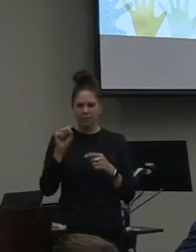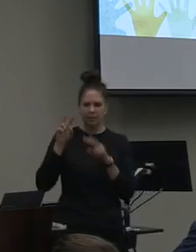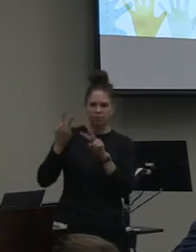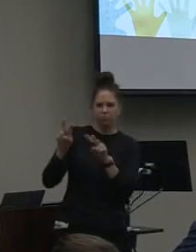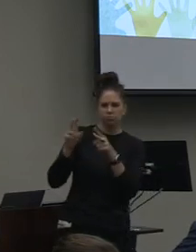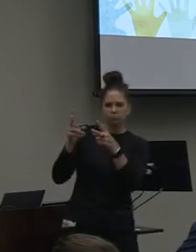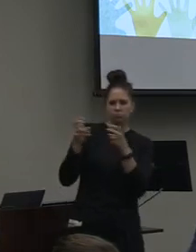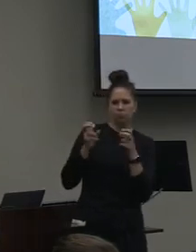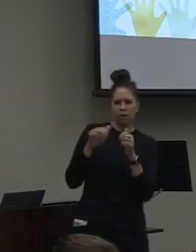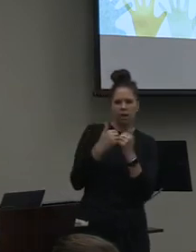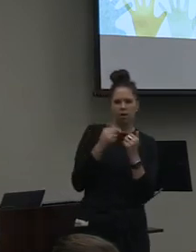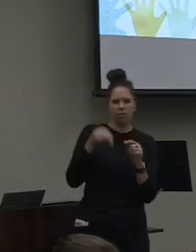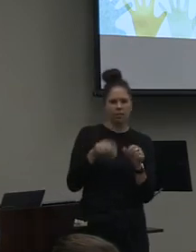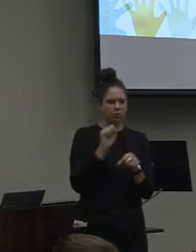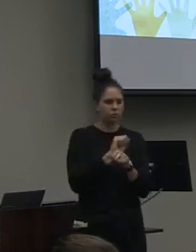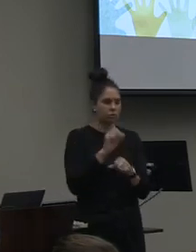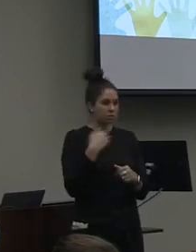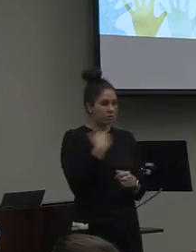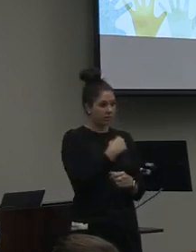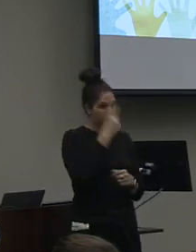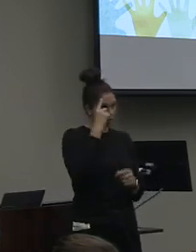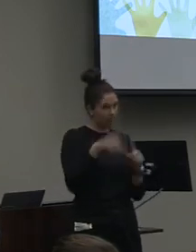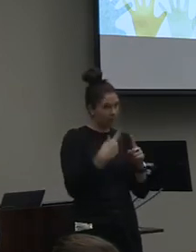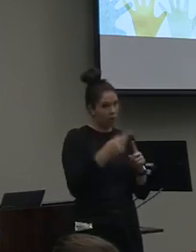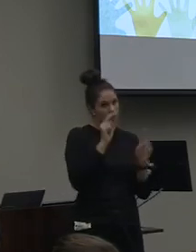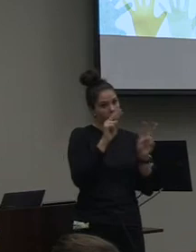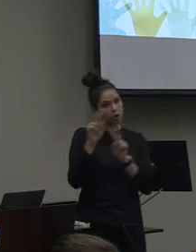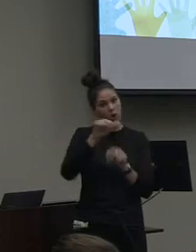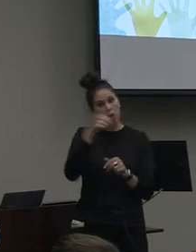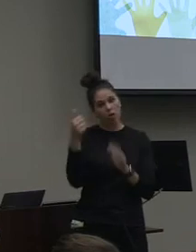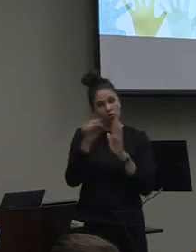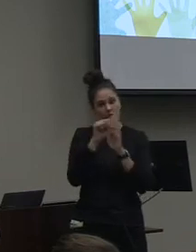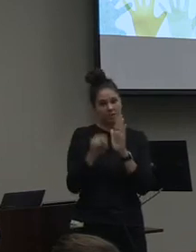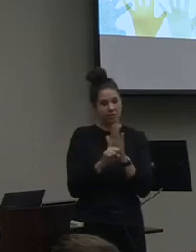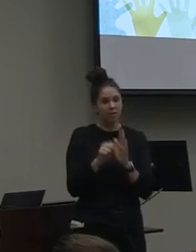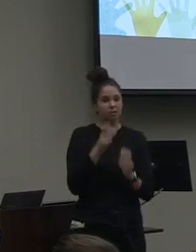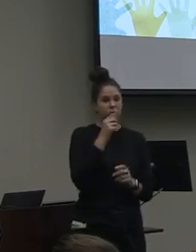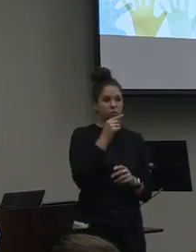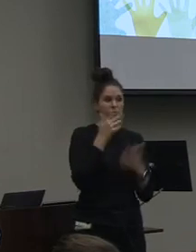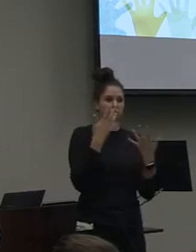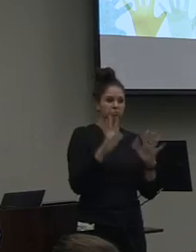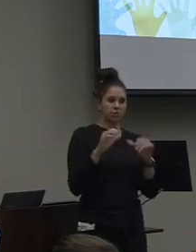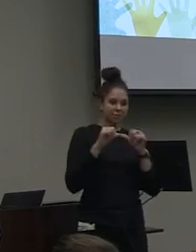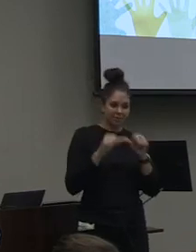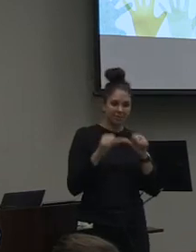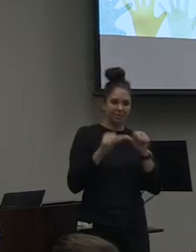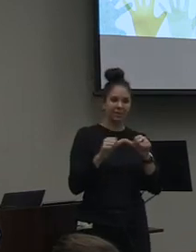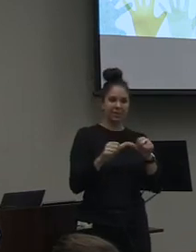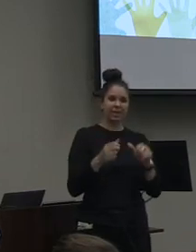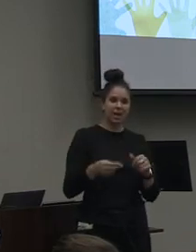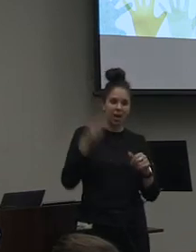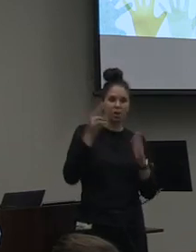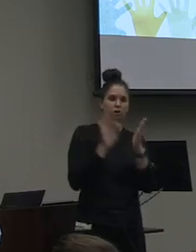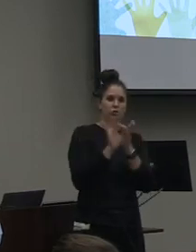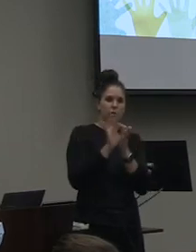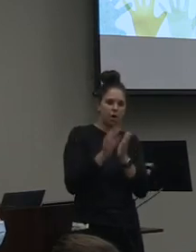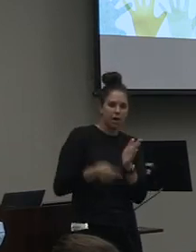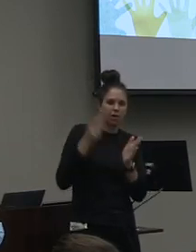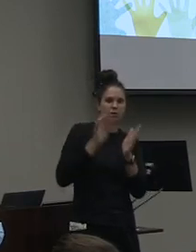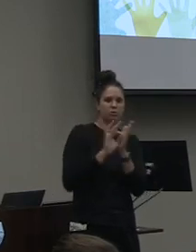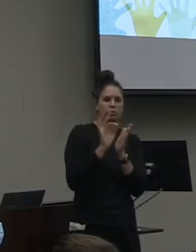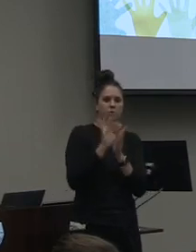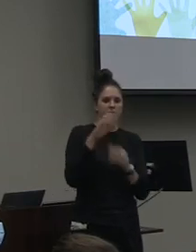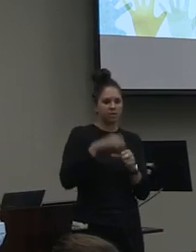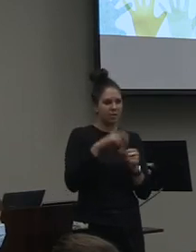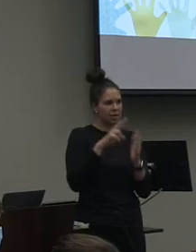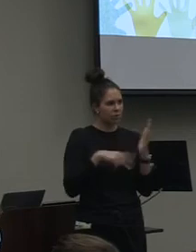works. Have we also thought about looking at other states who have consistently higher scores on MAPE and